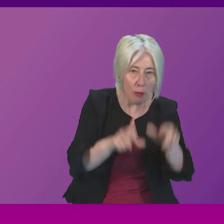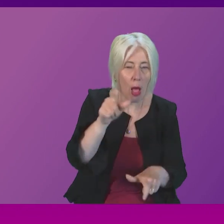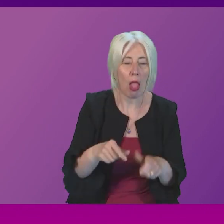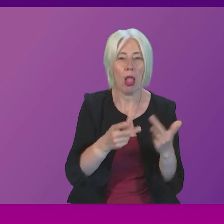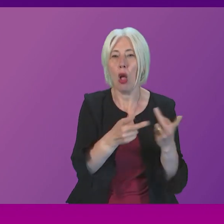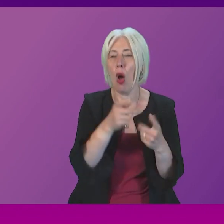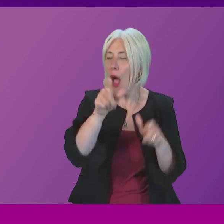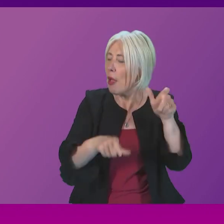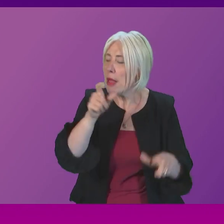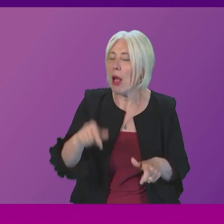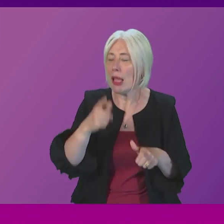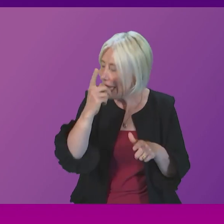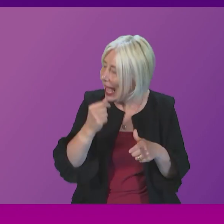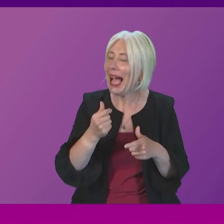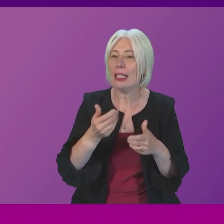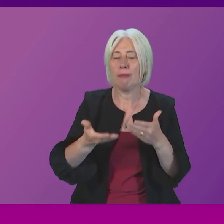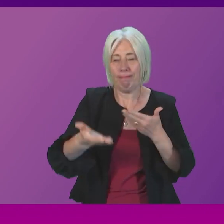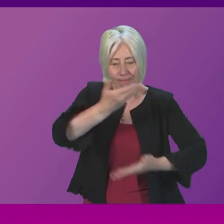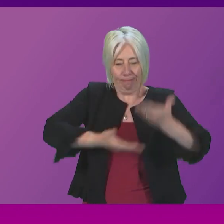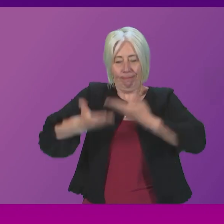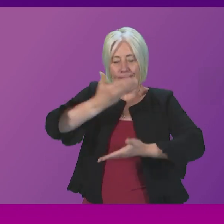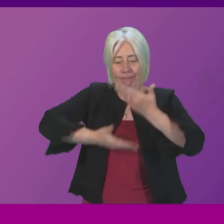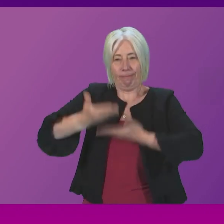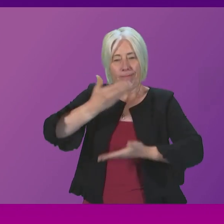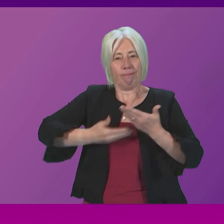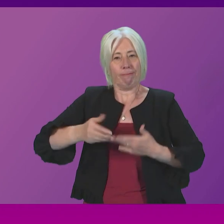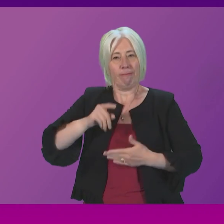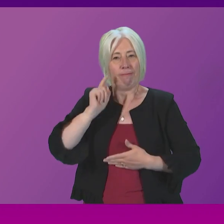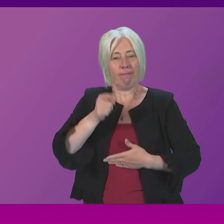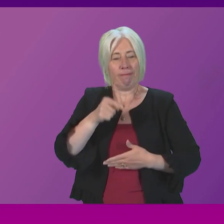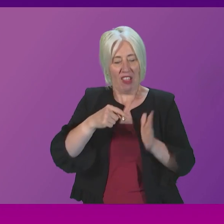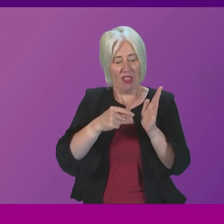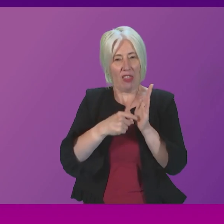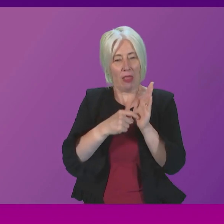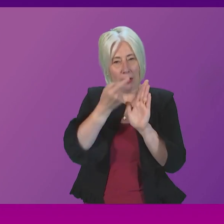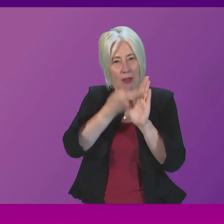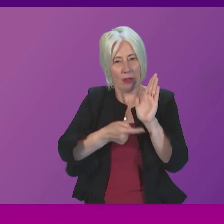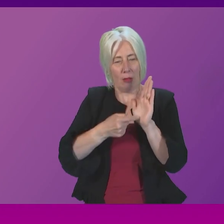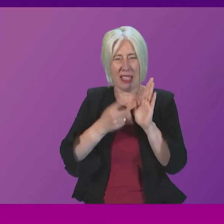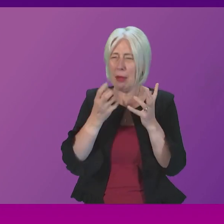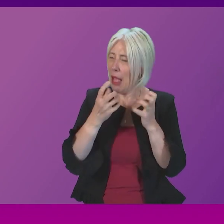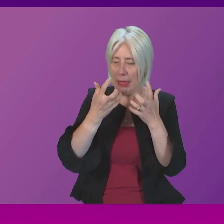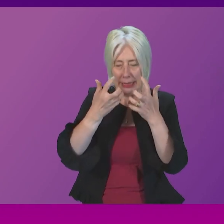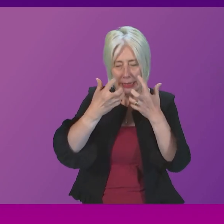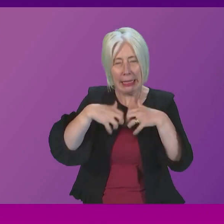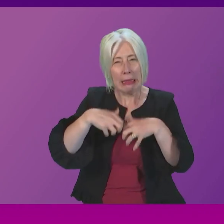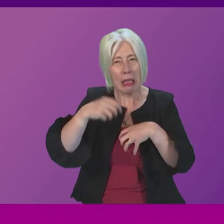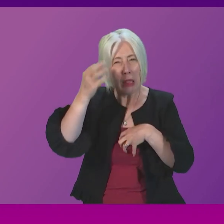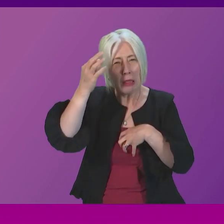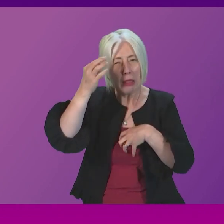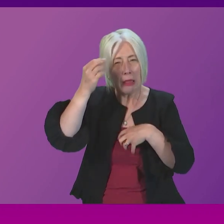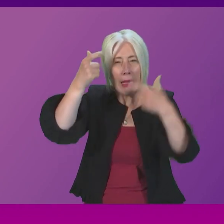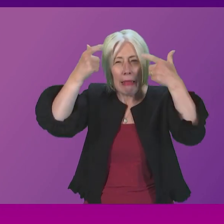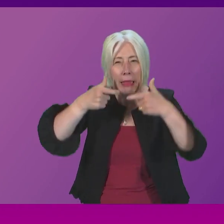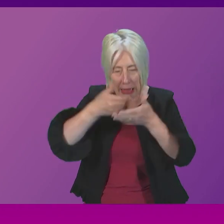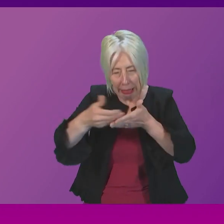others who can explain how that very technical legalese gets